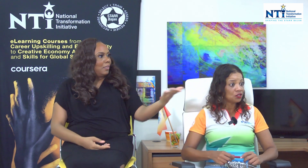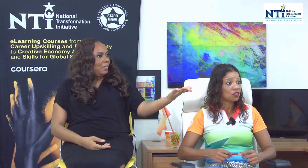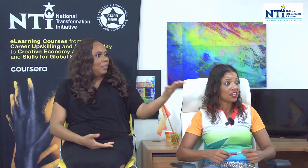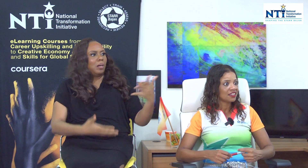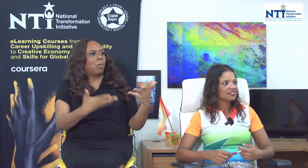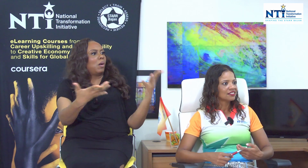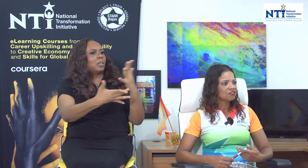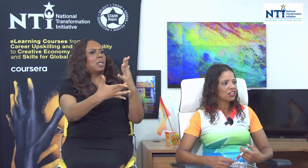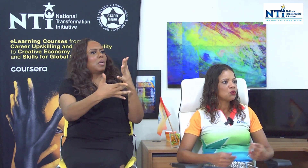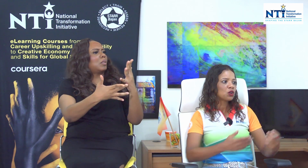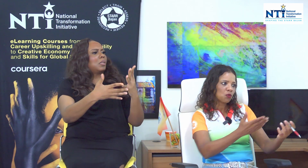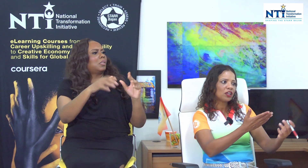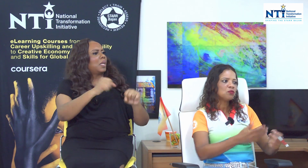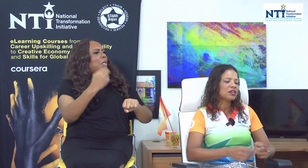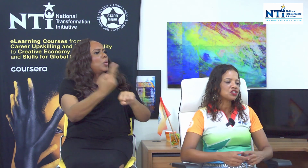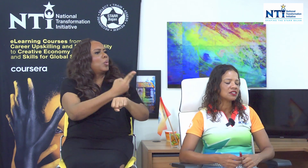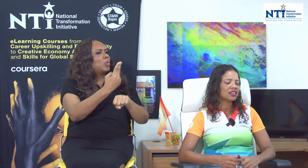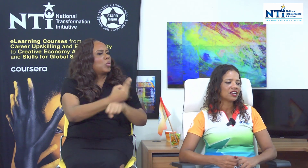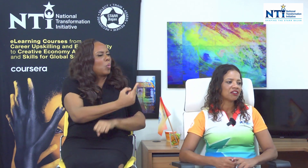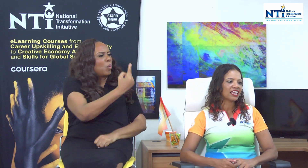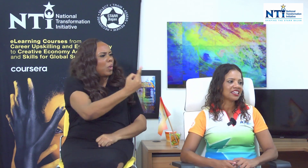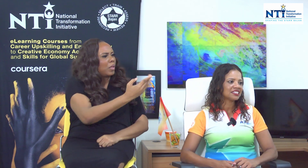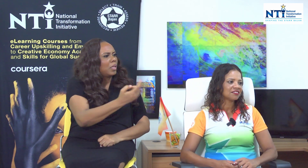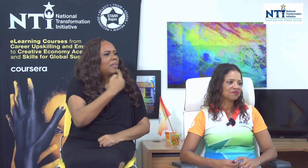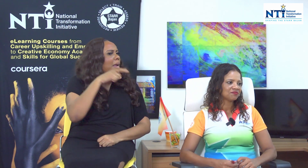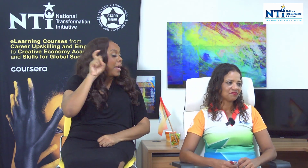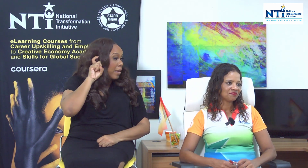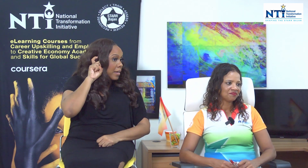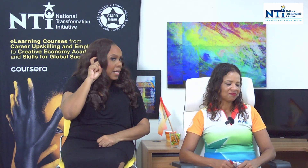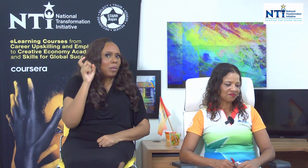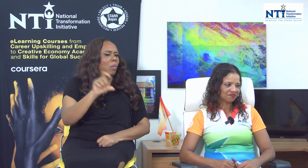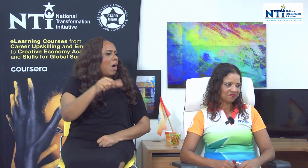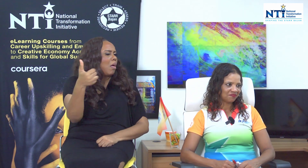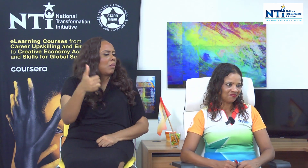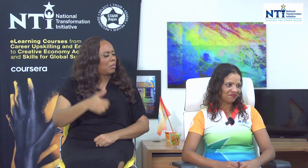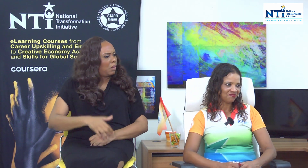technology that you think really worthwhile? You mentioned the hearing aid. Yeah.